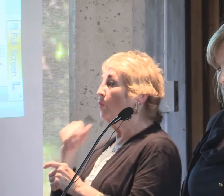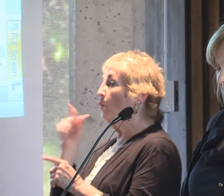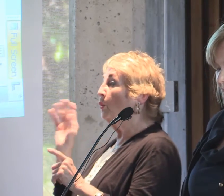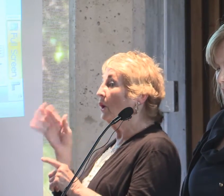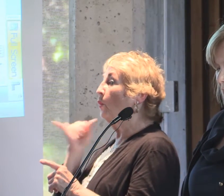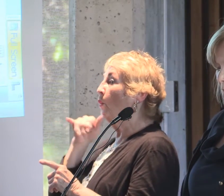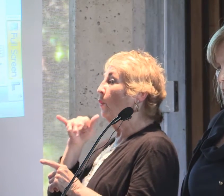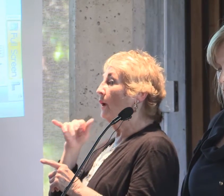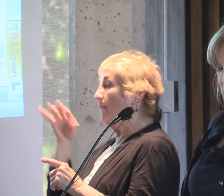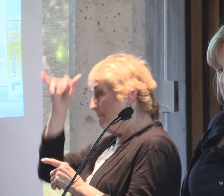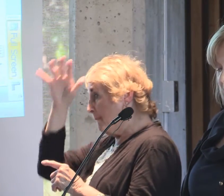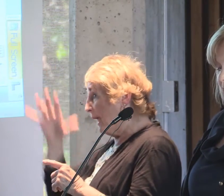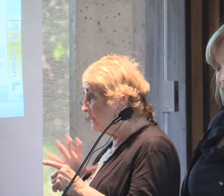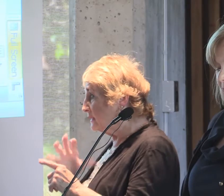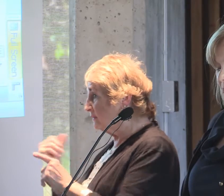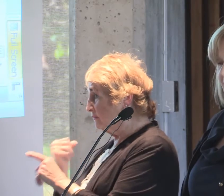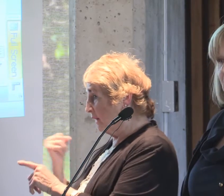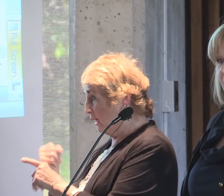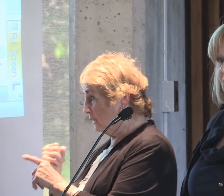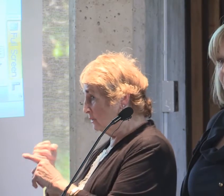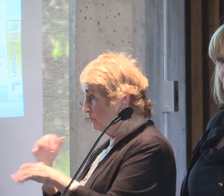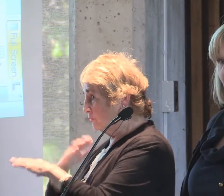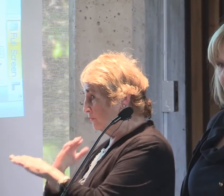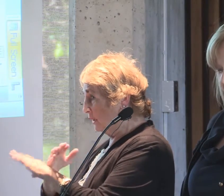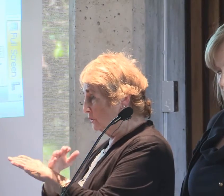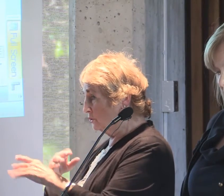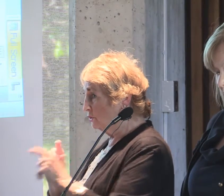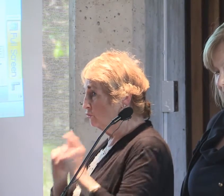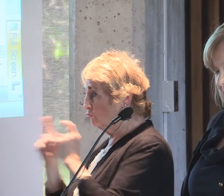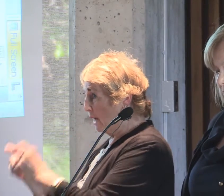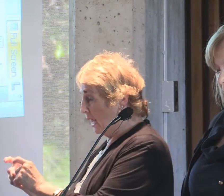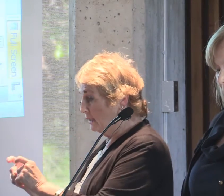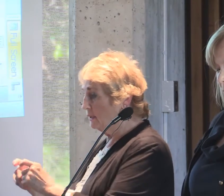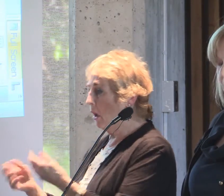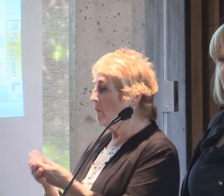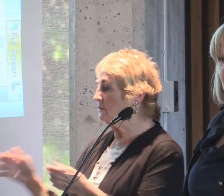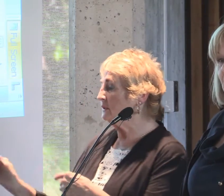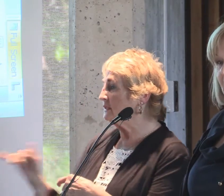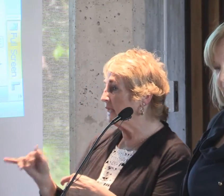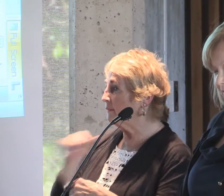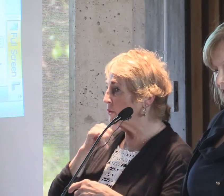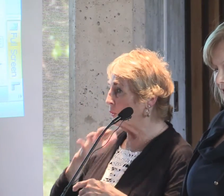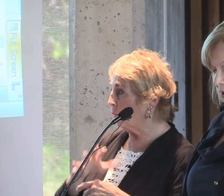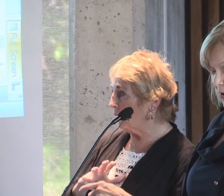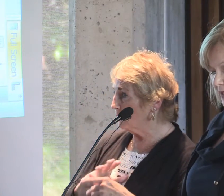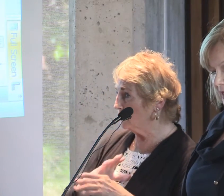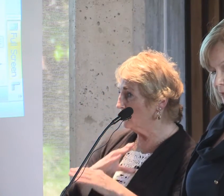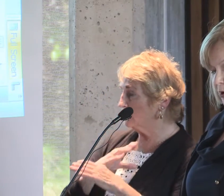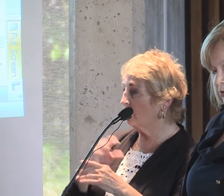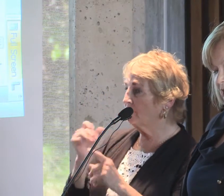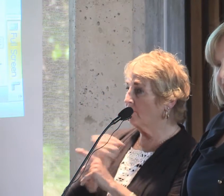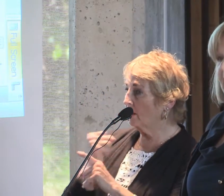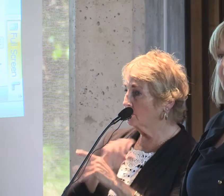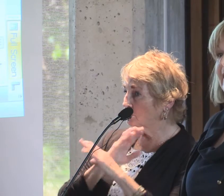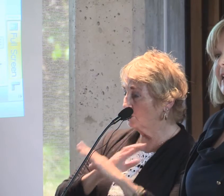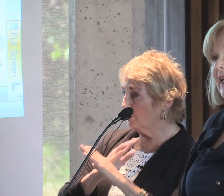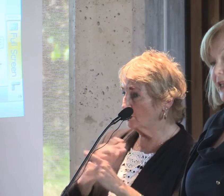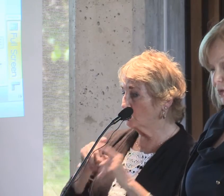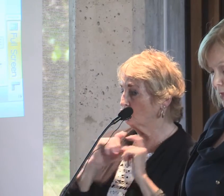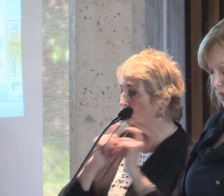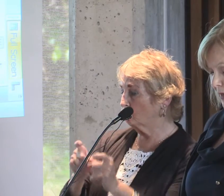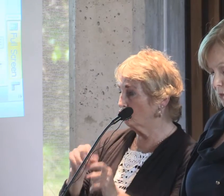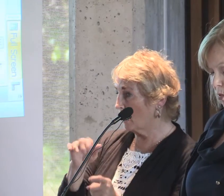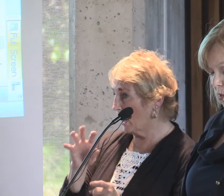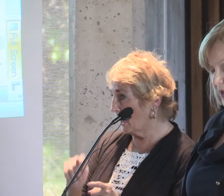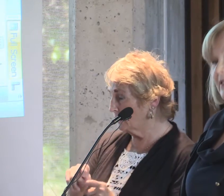Prevention Grants, which will mirror the objectives of the Women's Grants, but with a specific focus on projects that